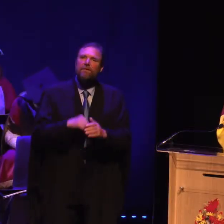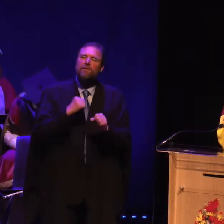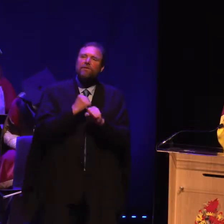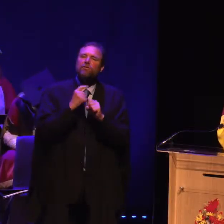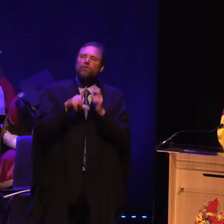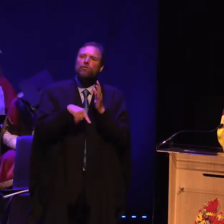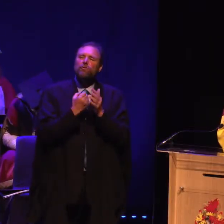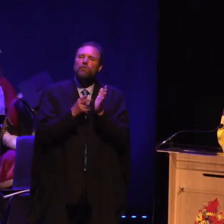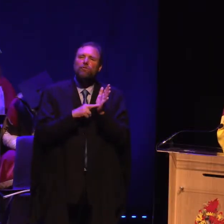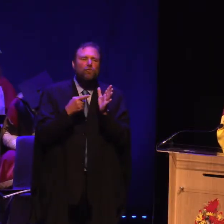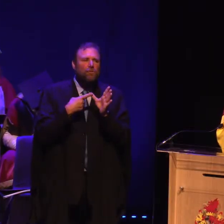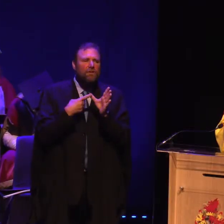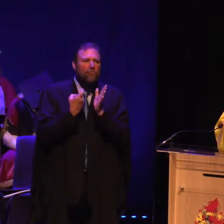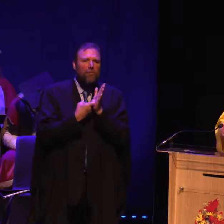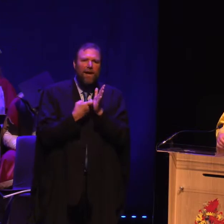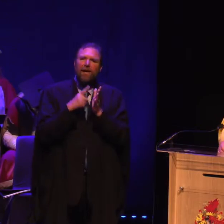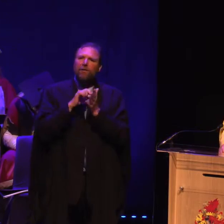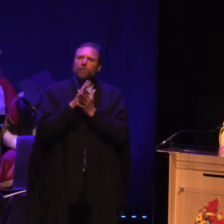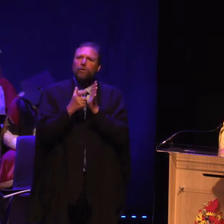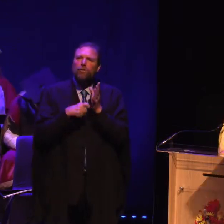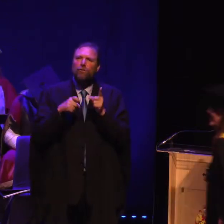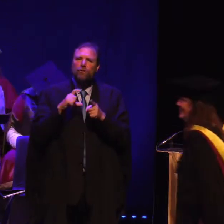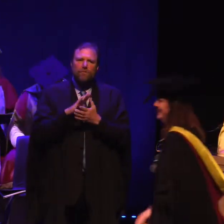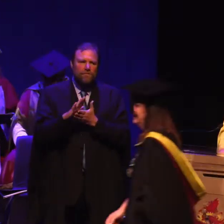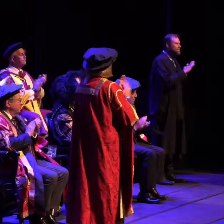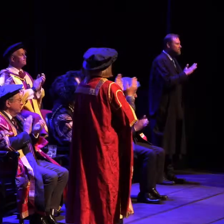Georgina Rebecca Churchill.